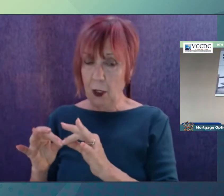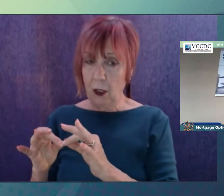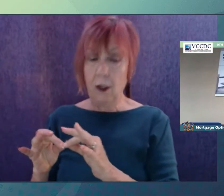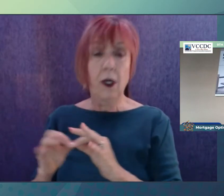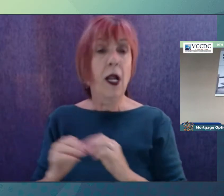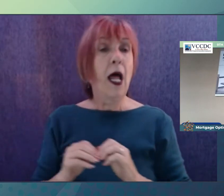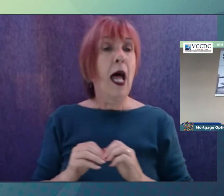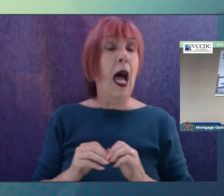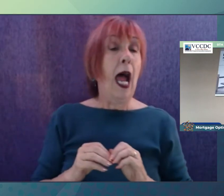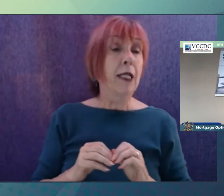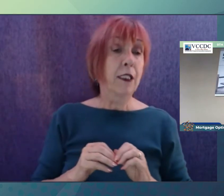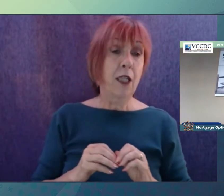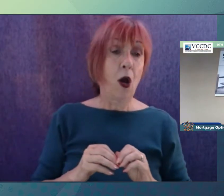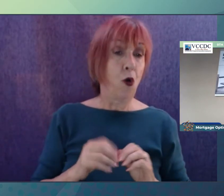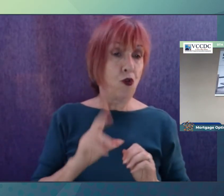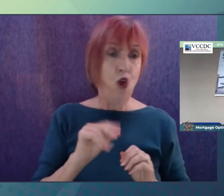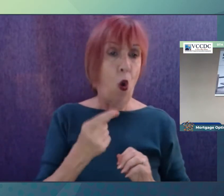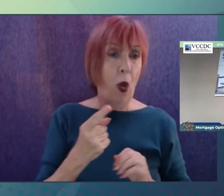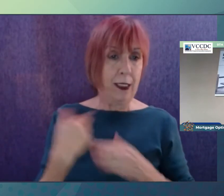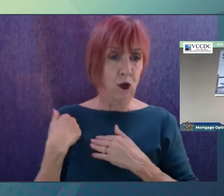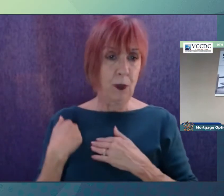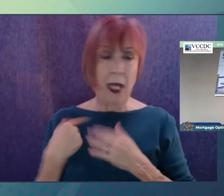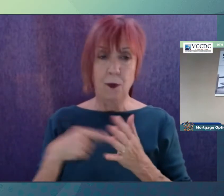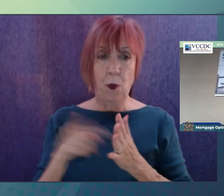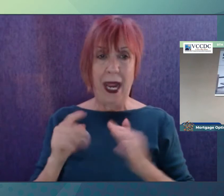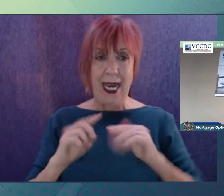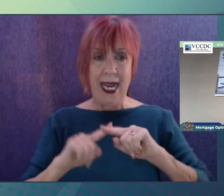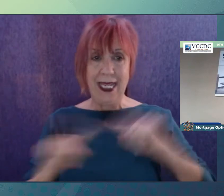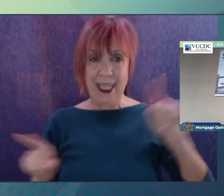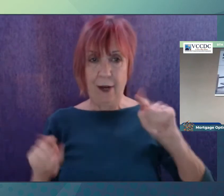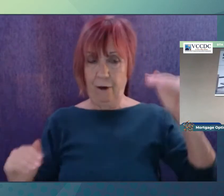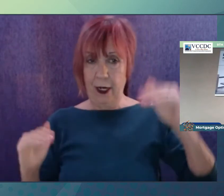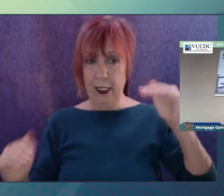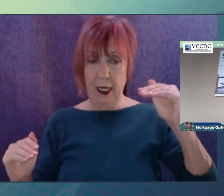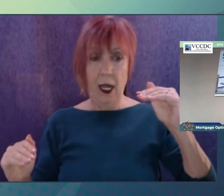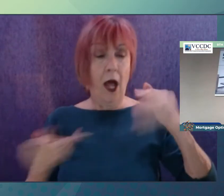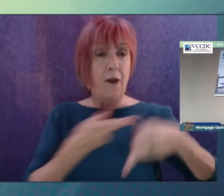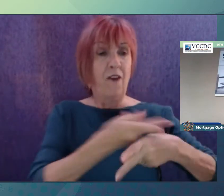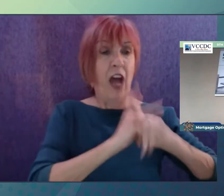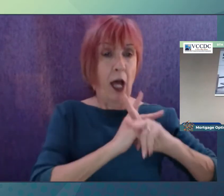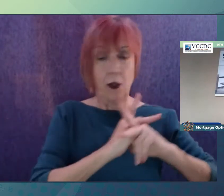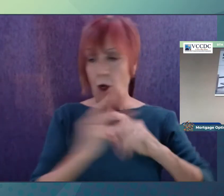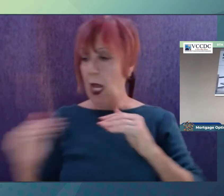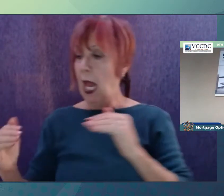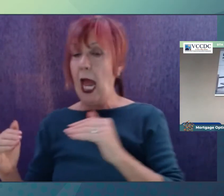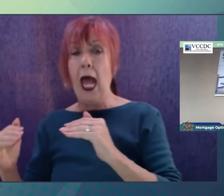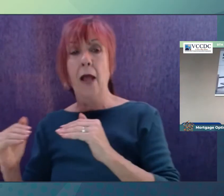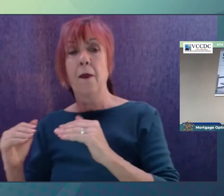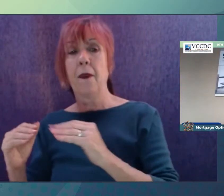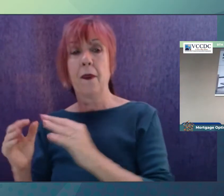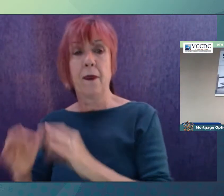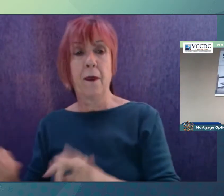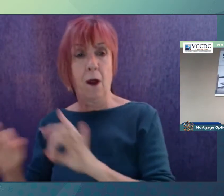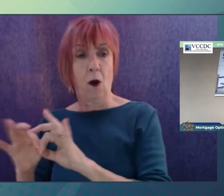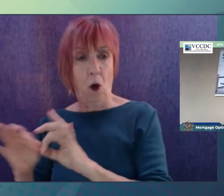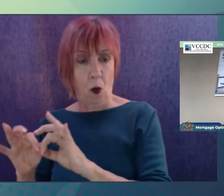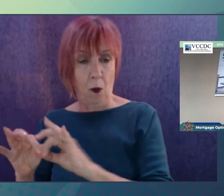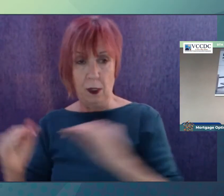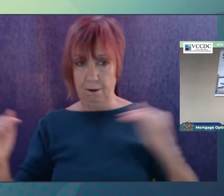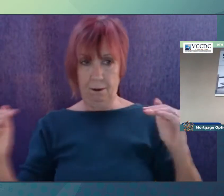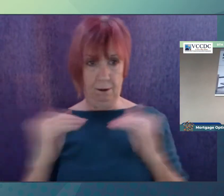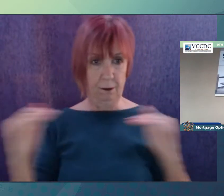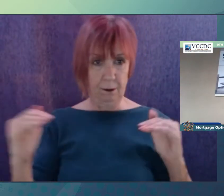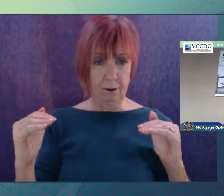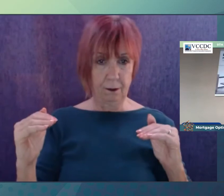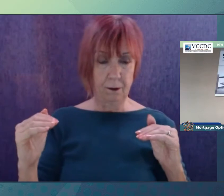responsible for paying the difference if the loan balance doesn't become larger than the home's value. One way this could happen is through